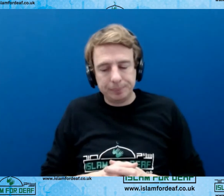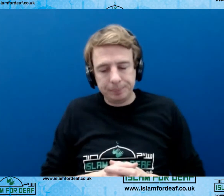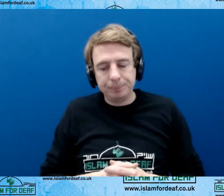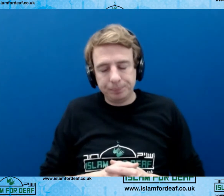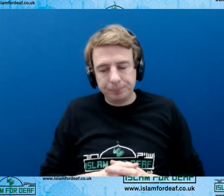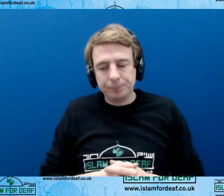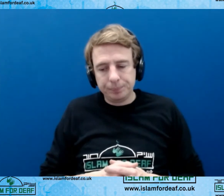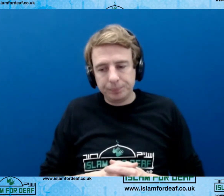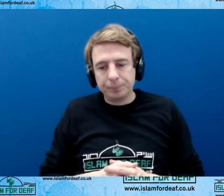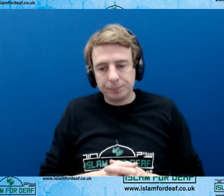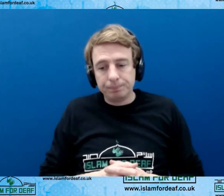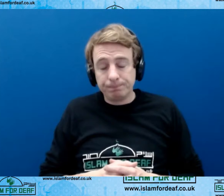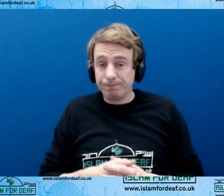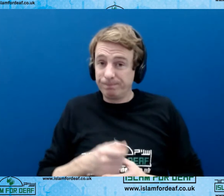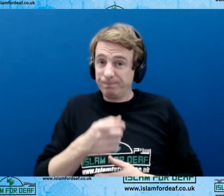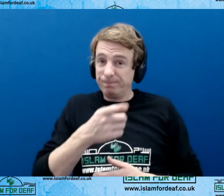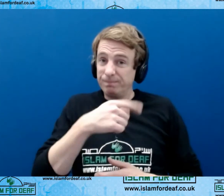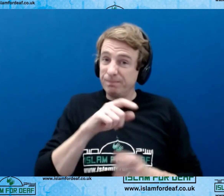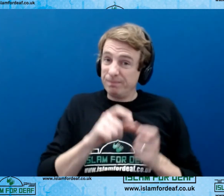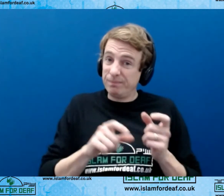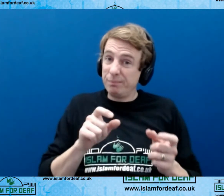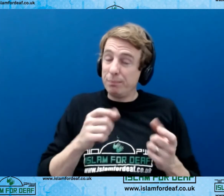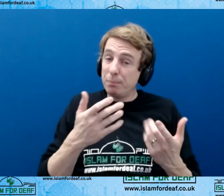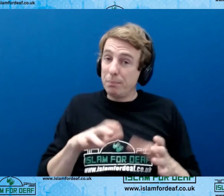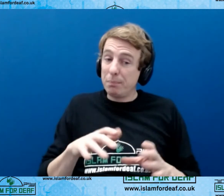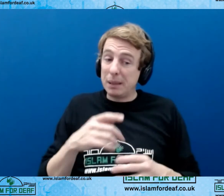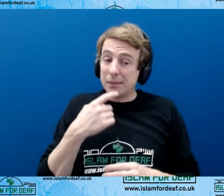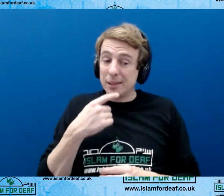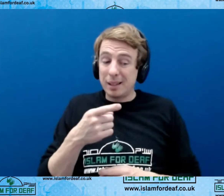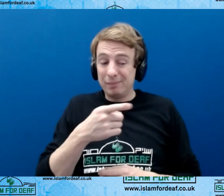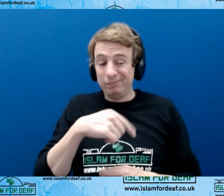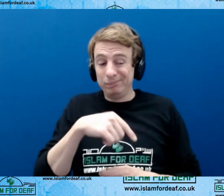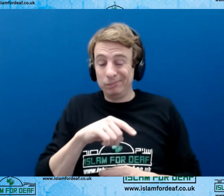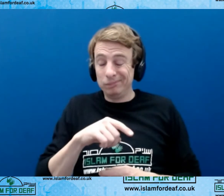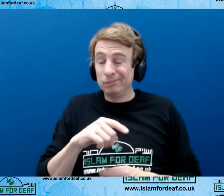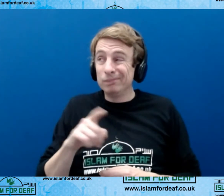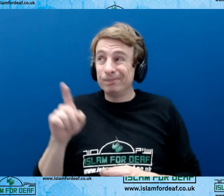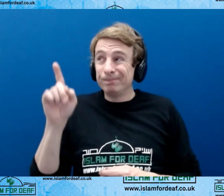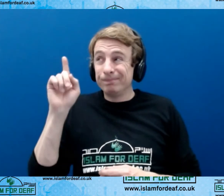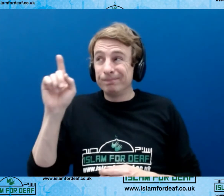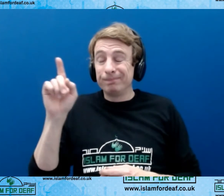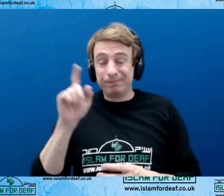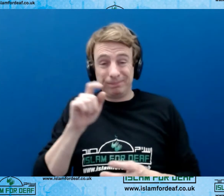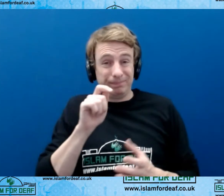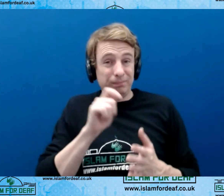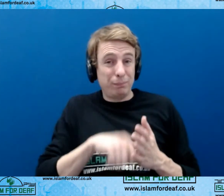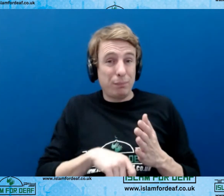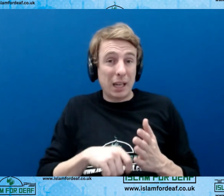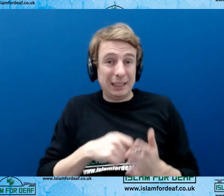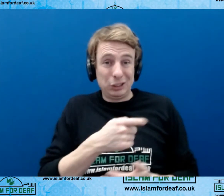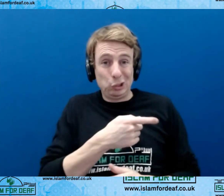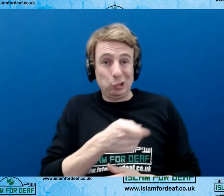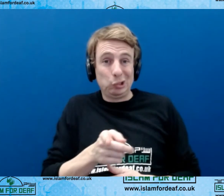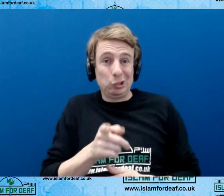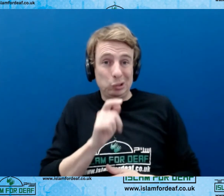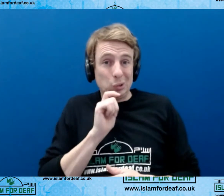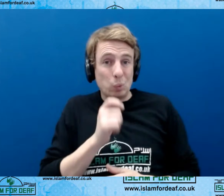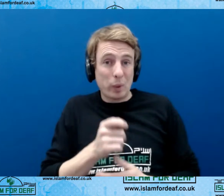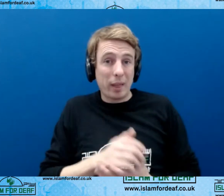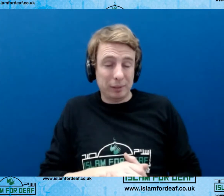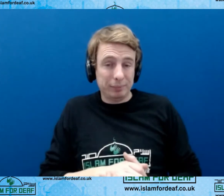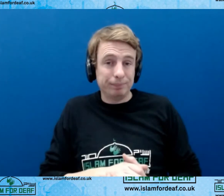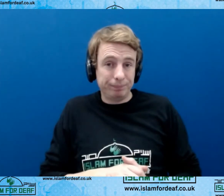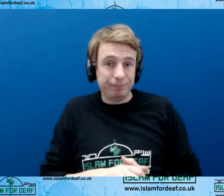a great punishment, and it's been said that this woe, this word woe, it actually refers